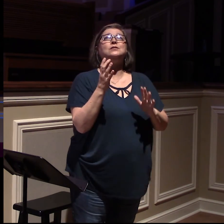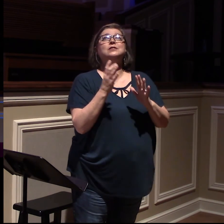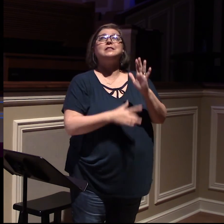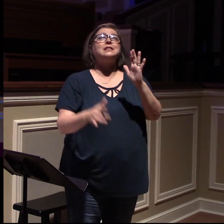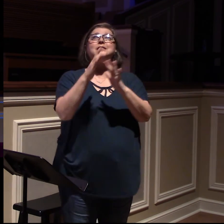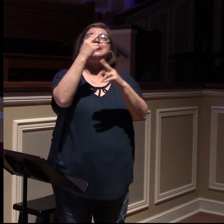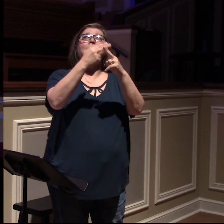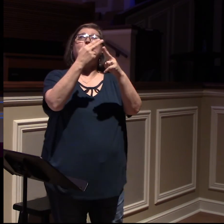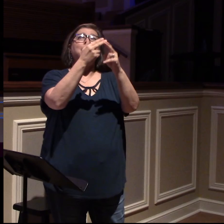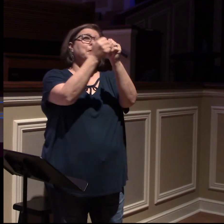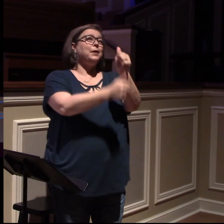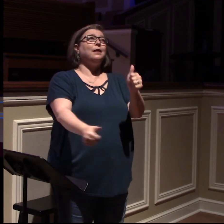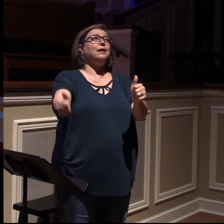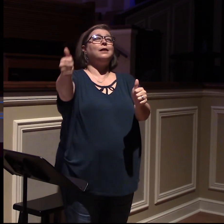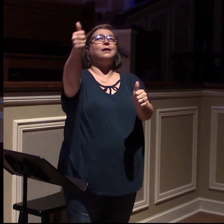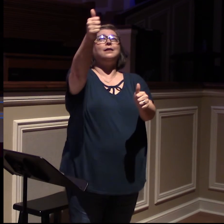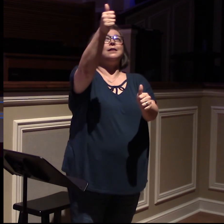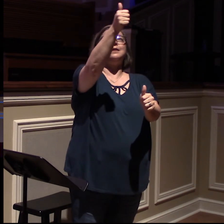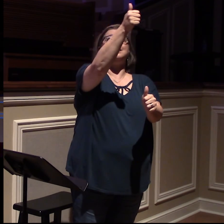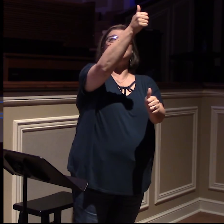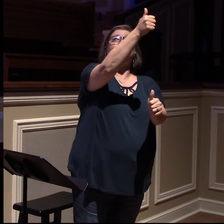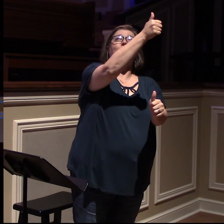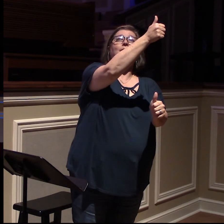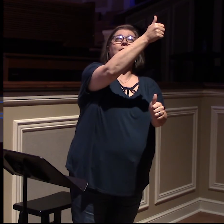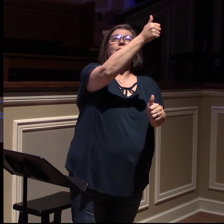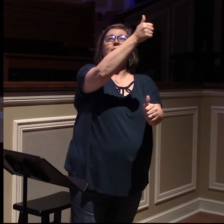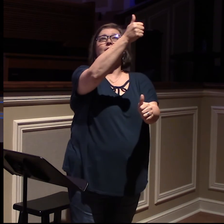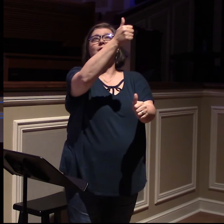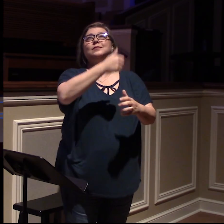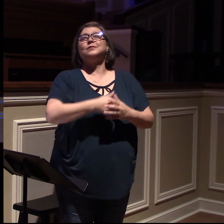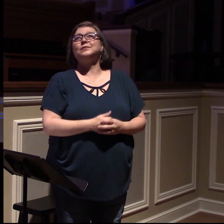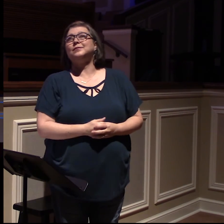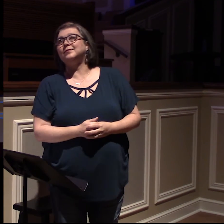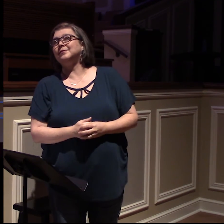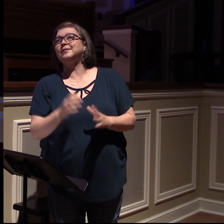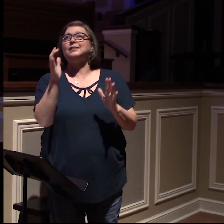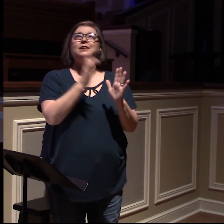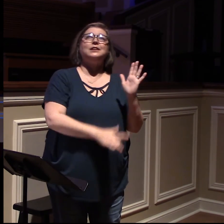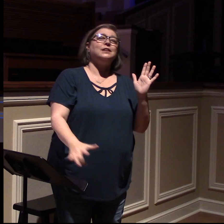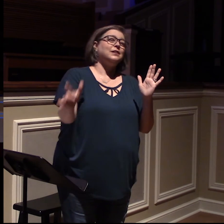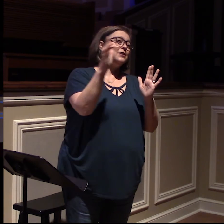In Jesus, the name above every other name.